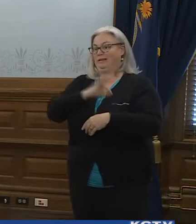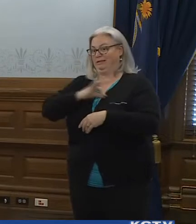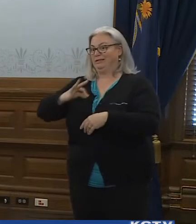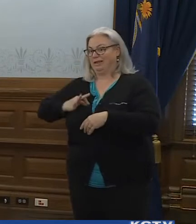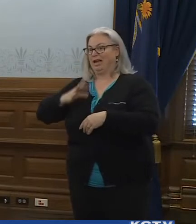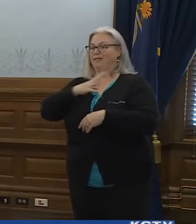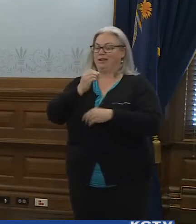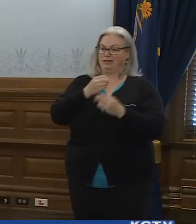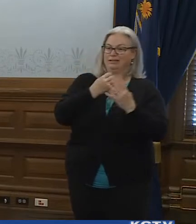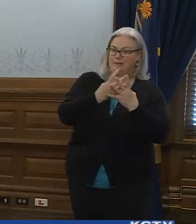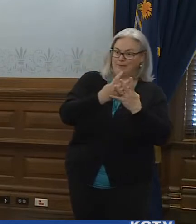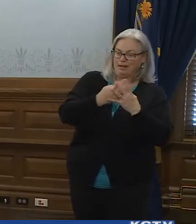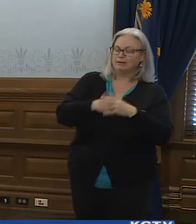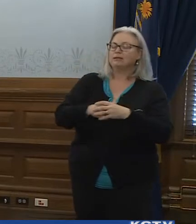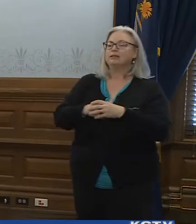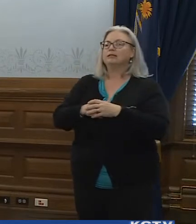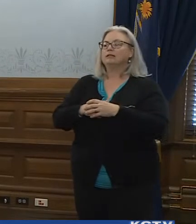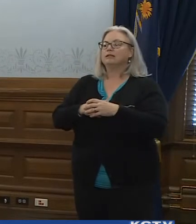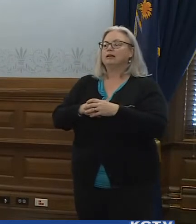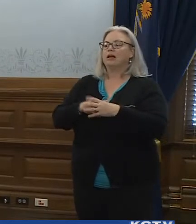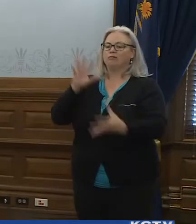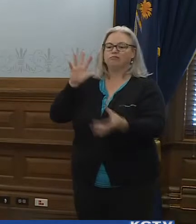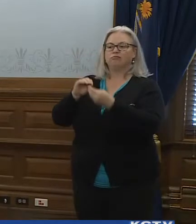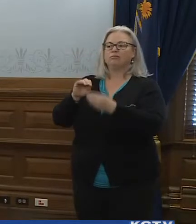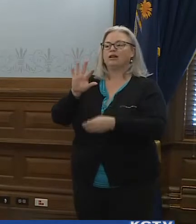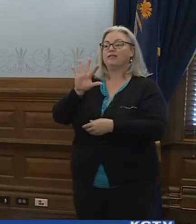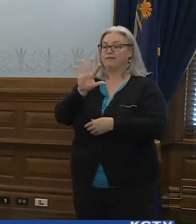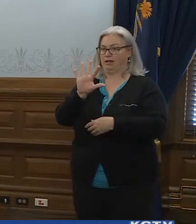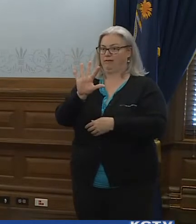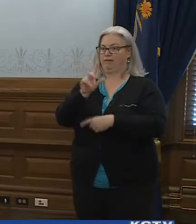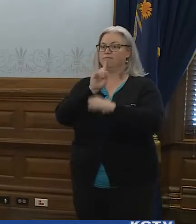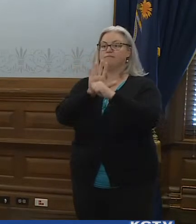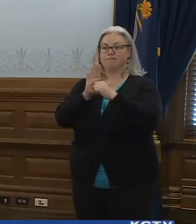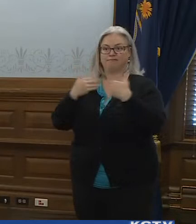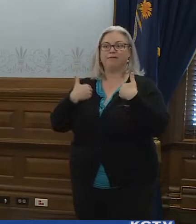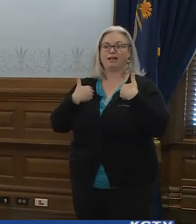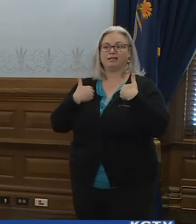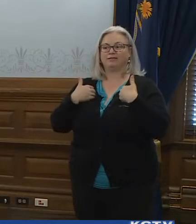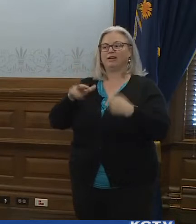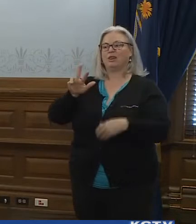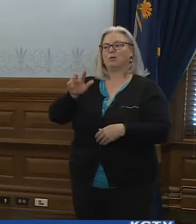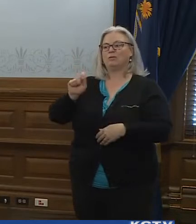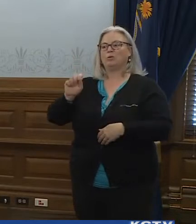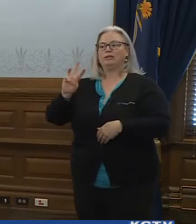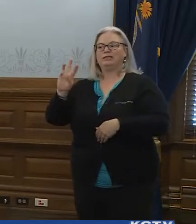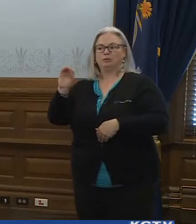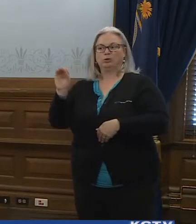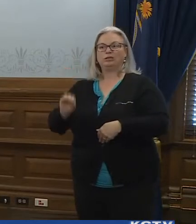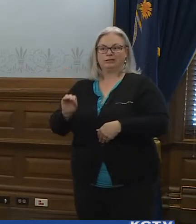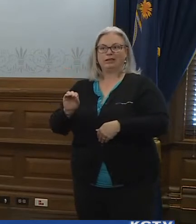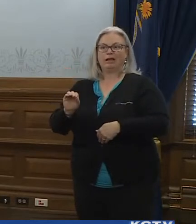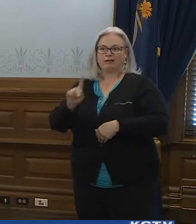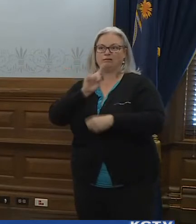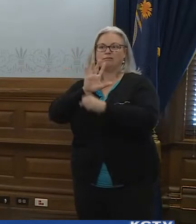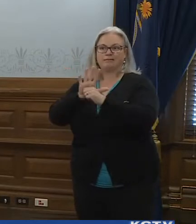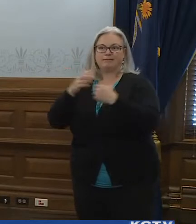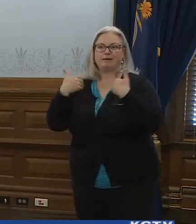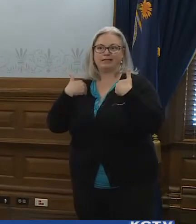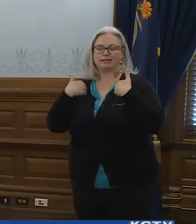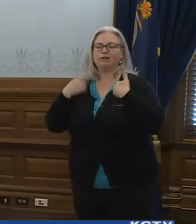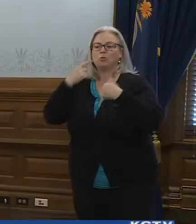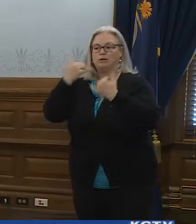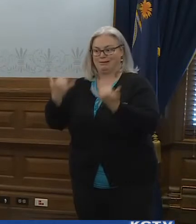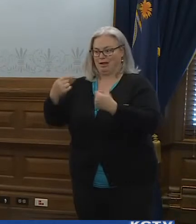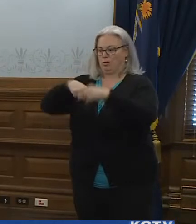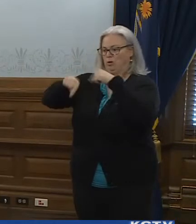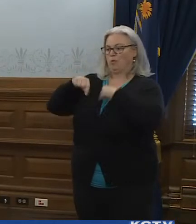and inmates, ended up having a total of 5 positive test results, and 3.6% therefore were positive. We will go back